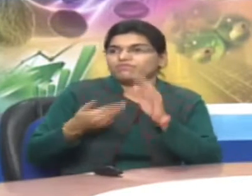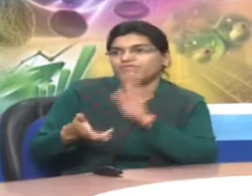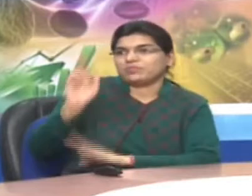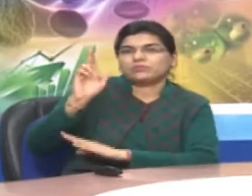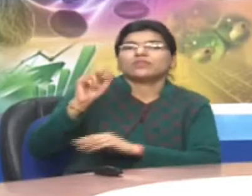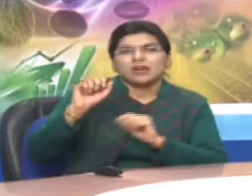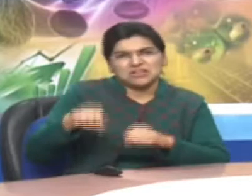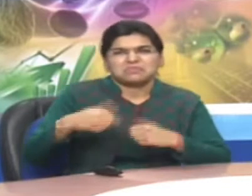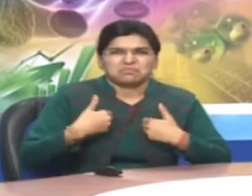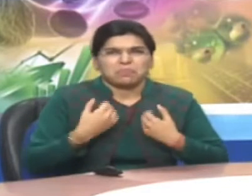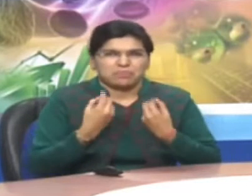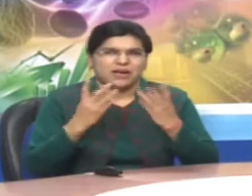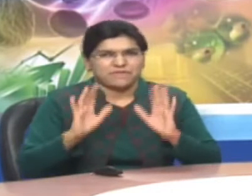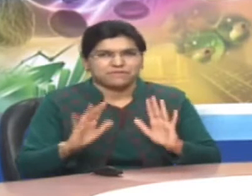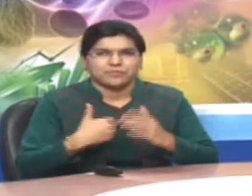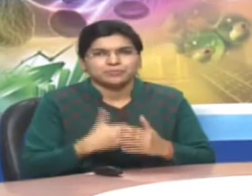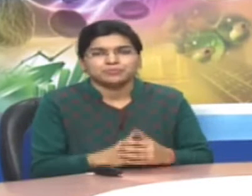killed a cop.